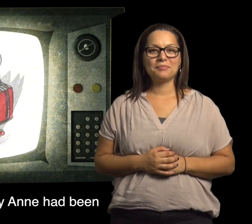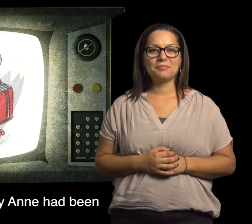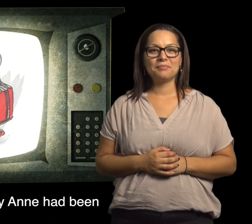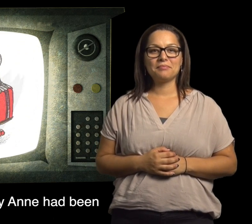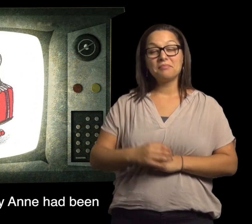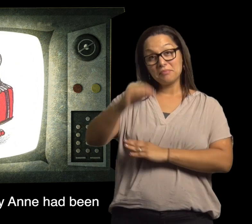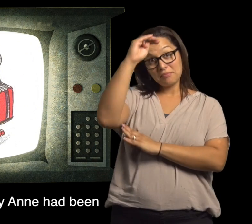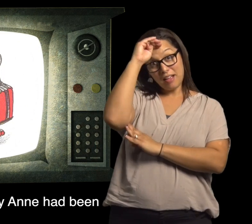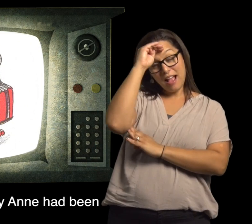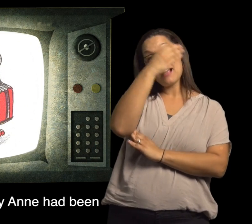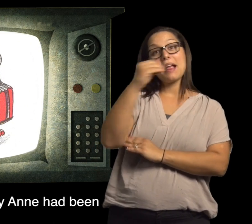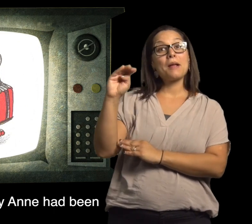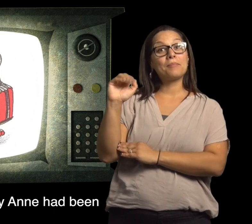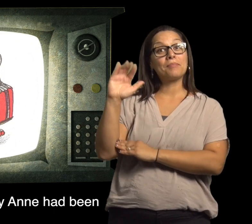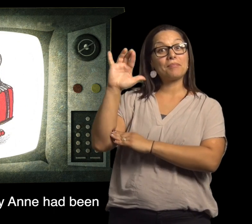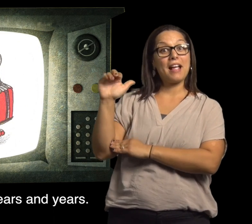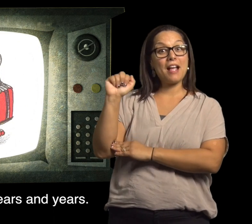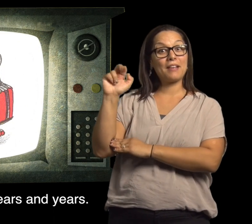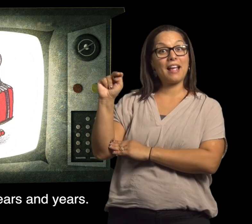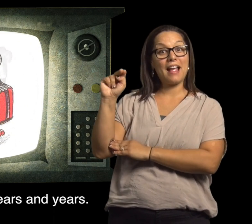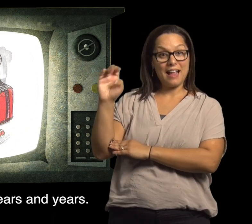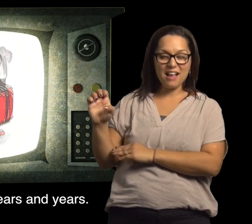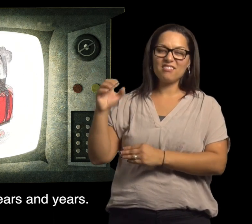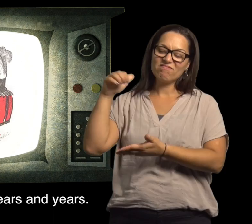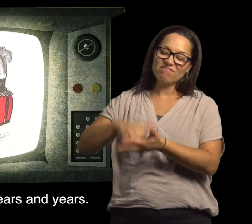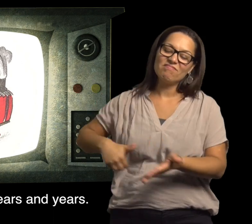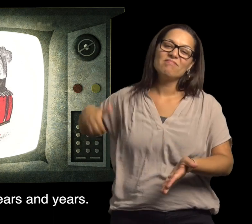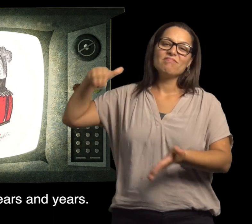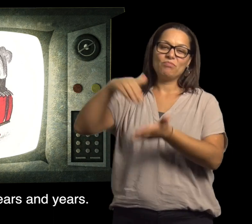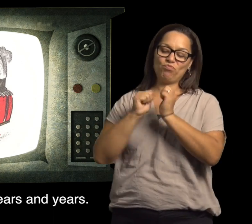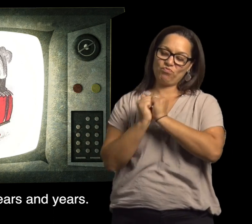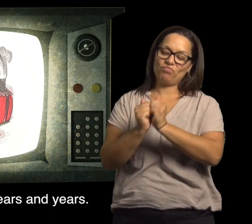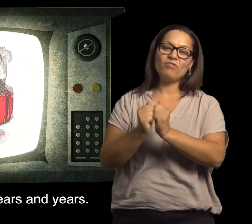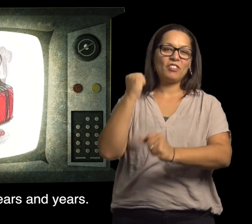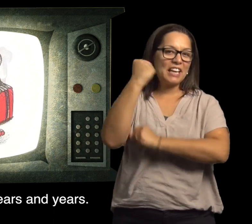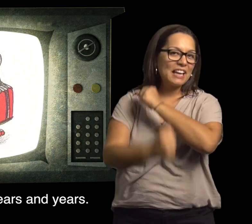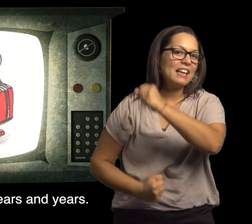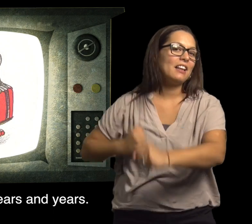Mike Mulligan and Mary Ann had been digging together for years and years.